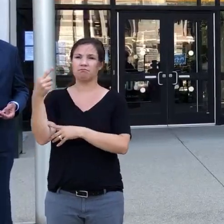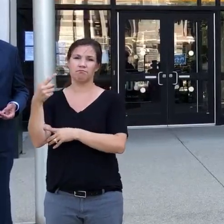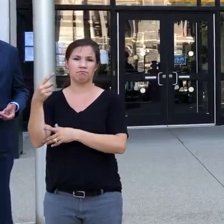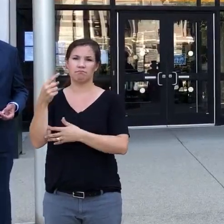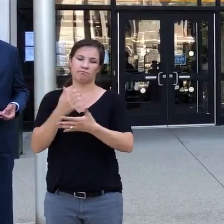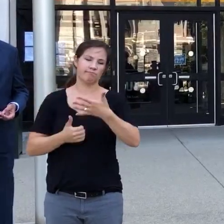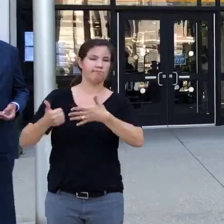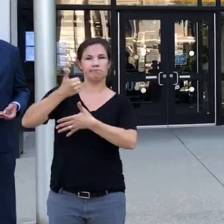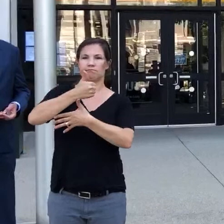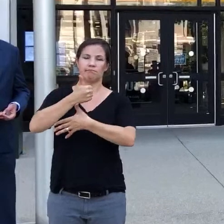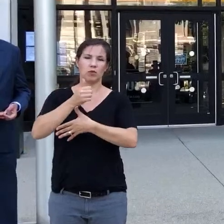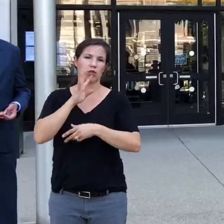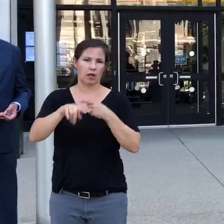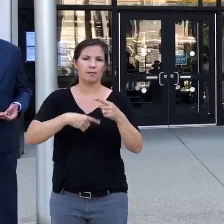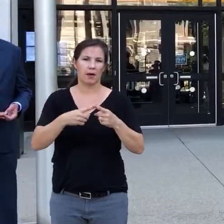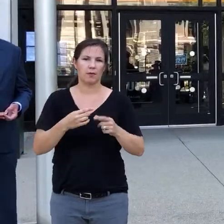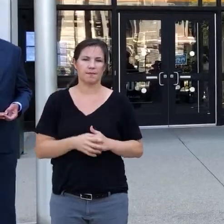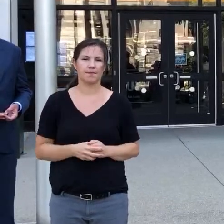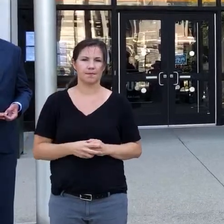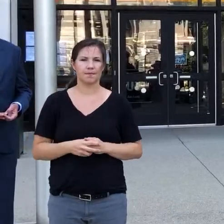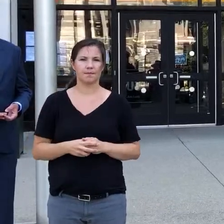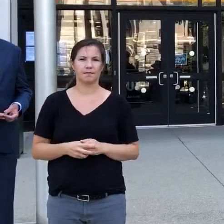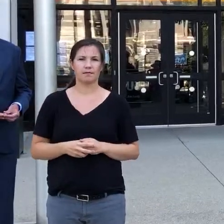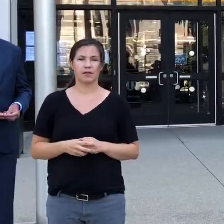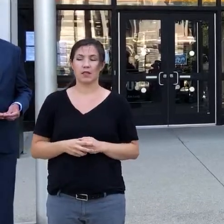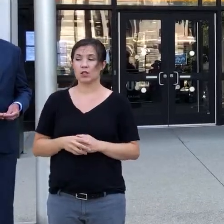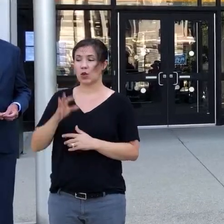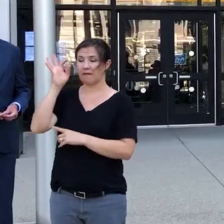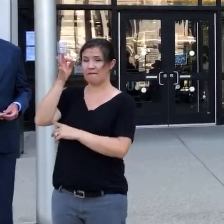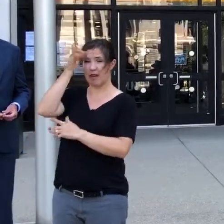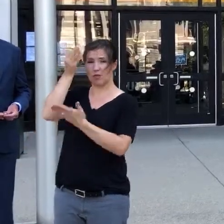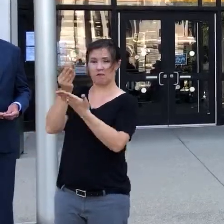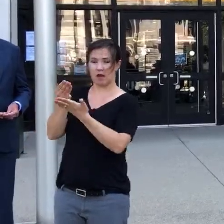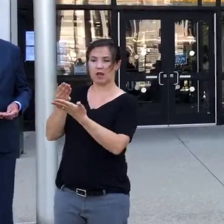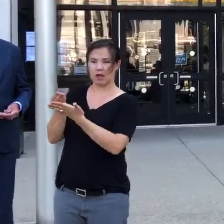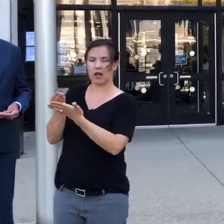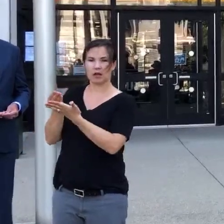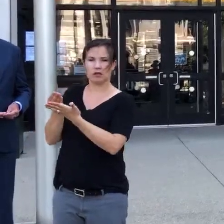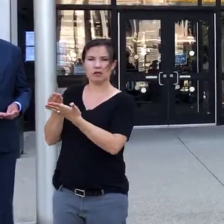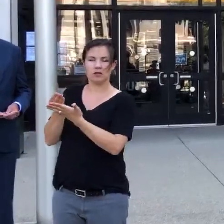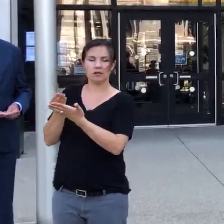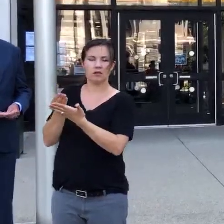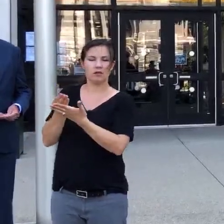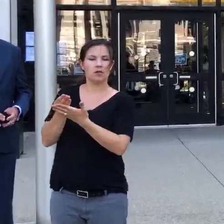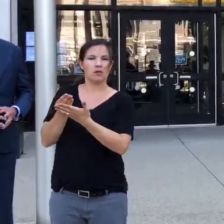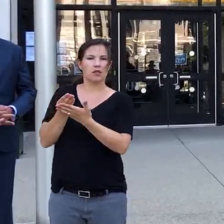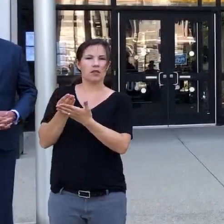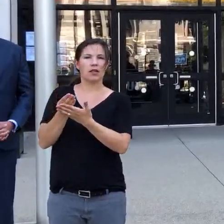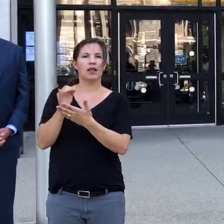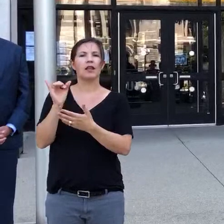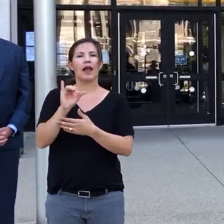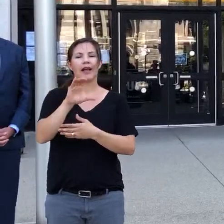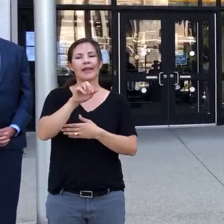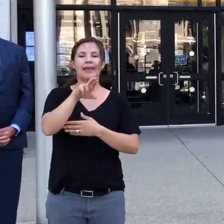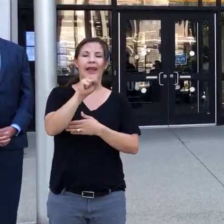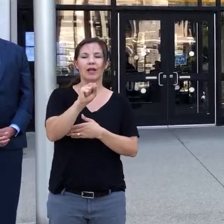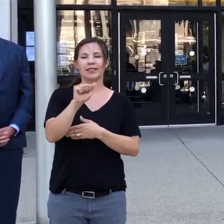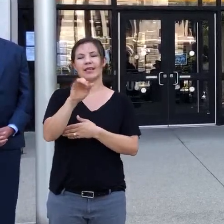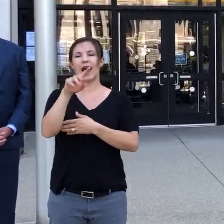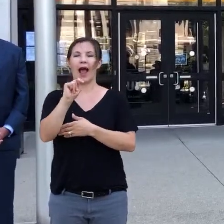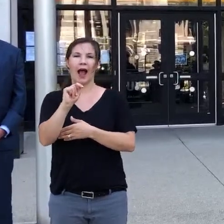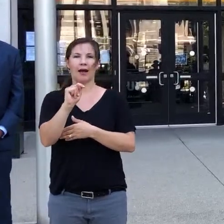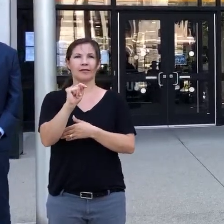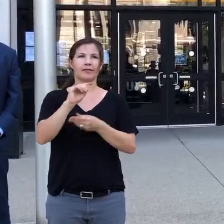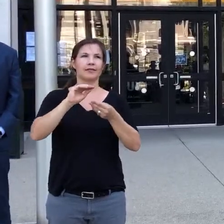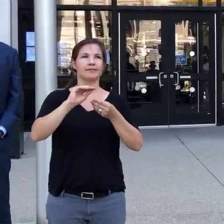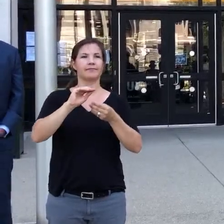about was ensuring that federal funding continues with what would be like CARES Act Round 2.